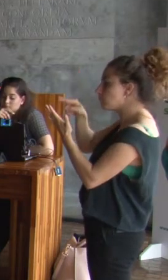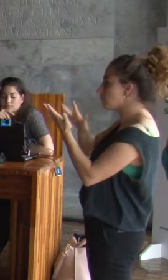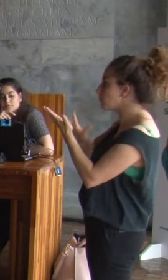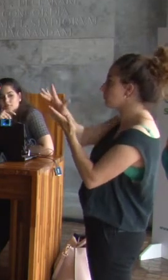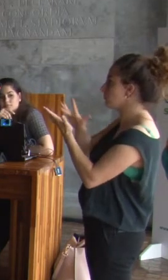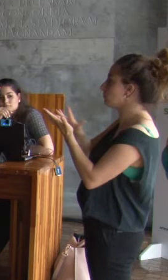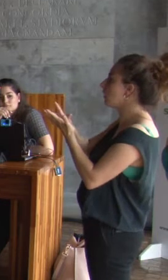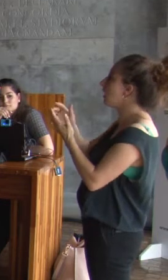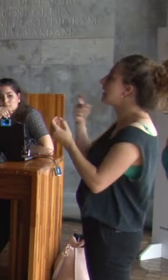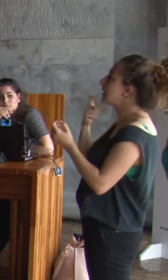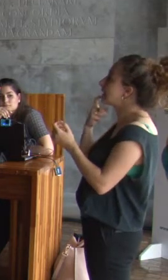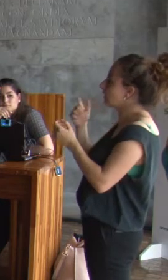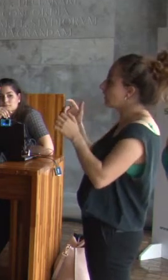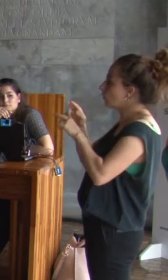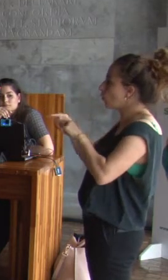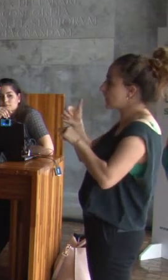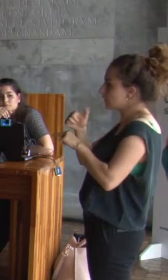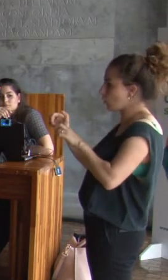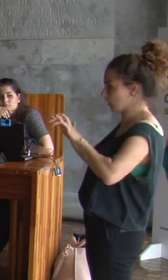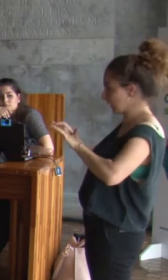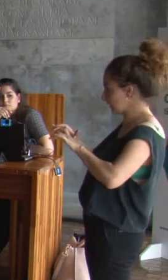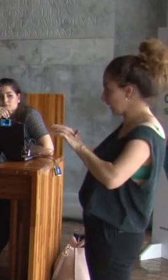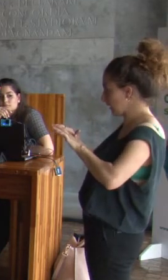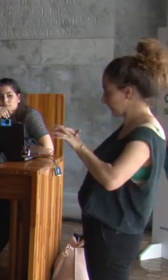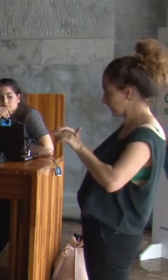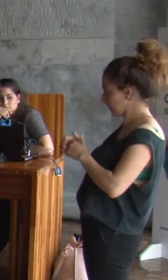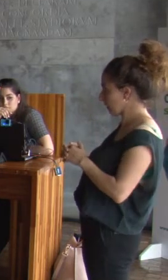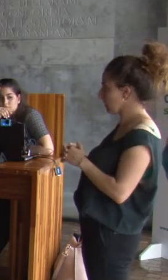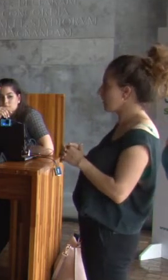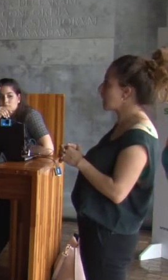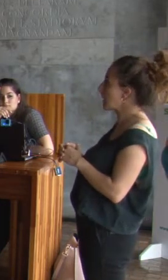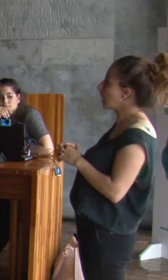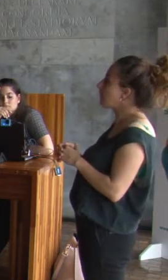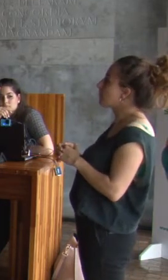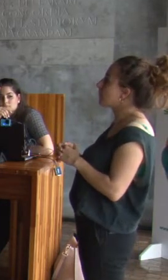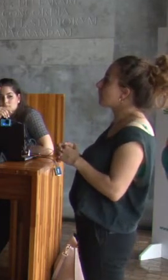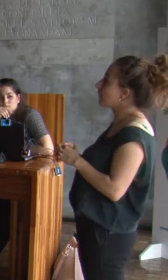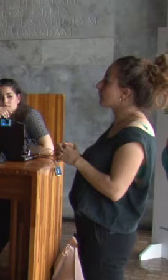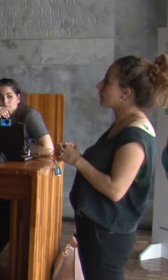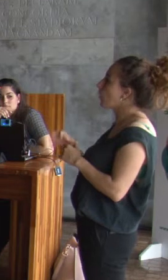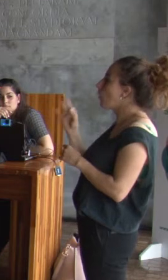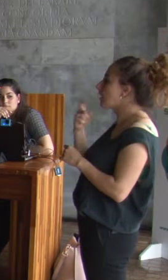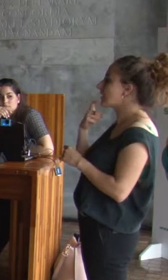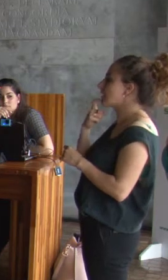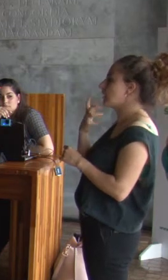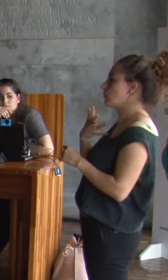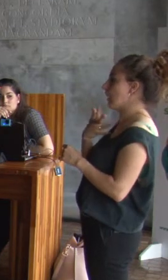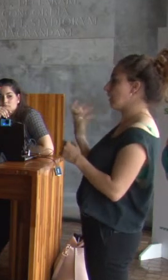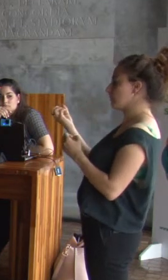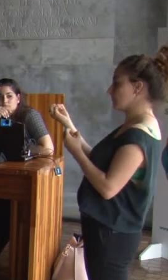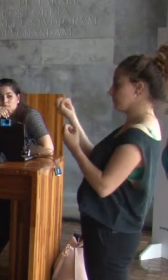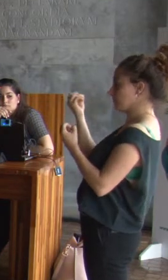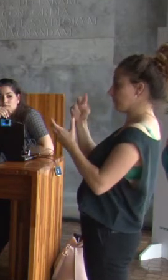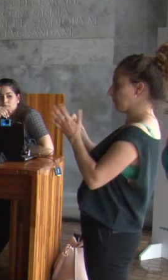via the keyboard. And so that this is also just pose problems for people who may have